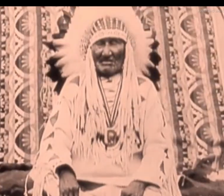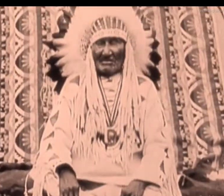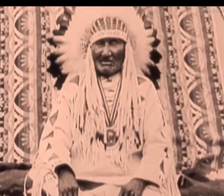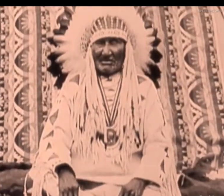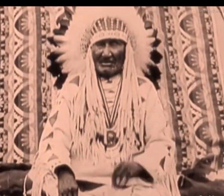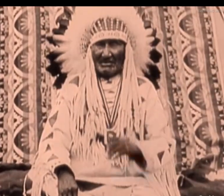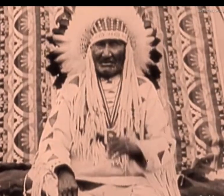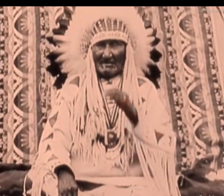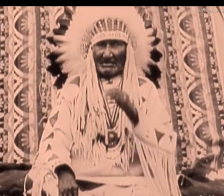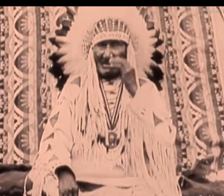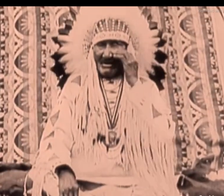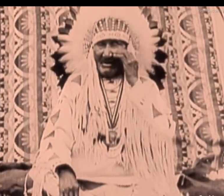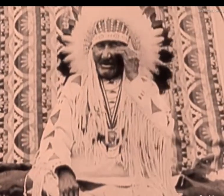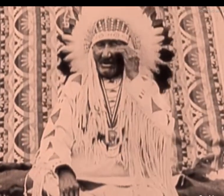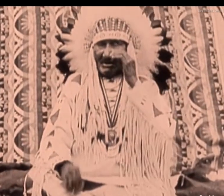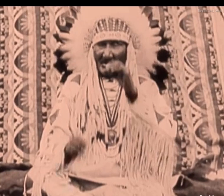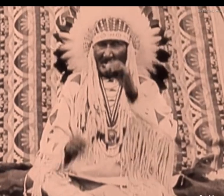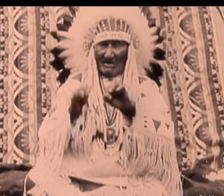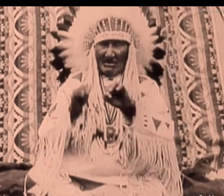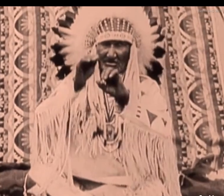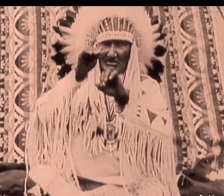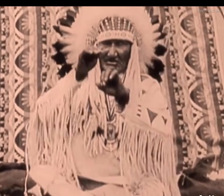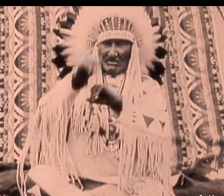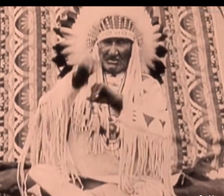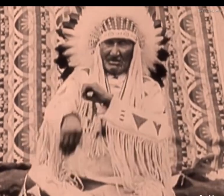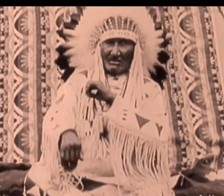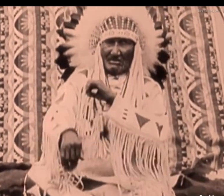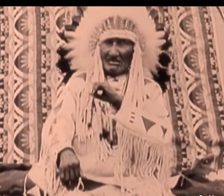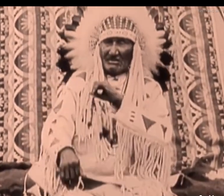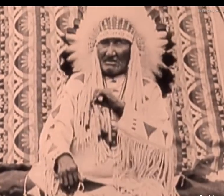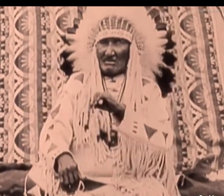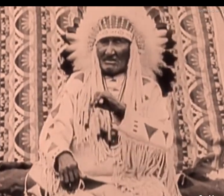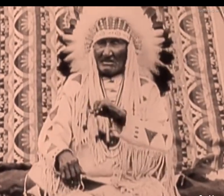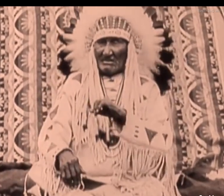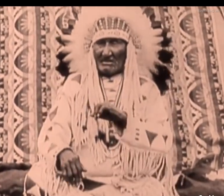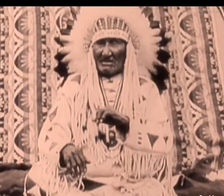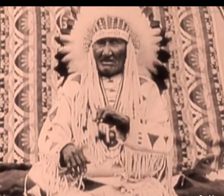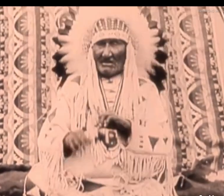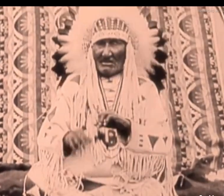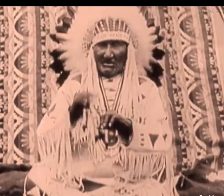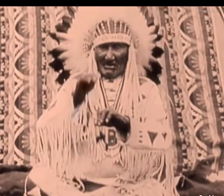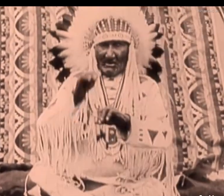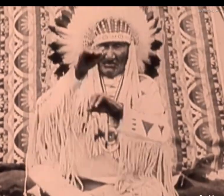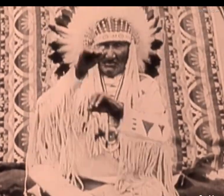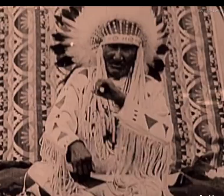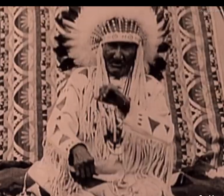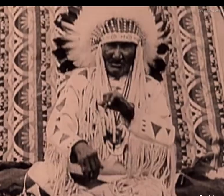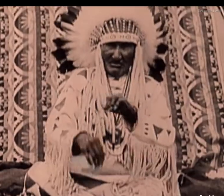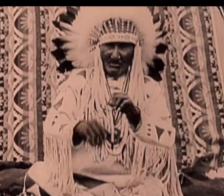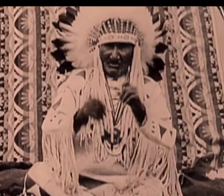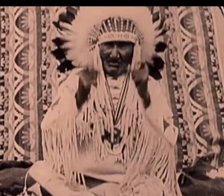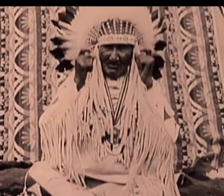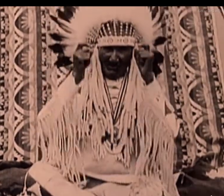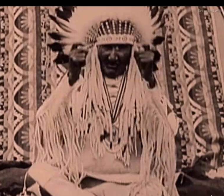Between the converging wings, how they are pushed to the brink of the